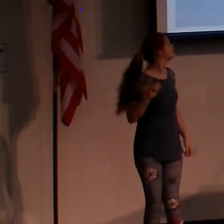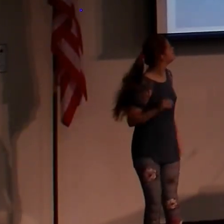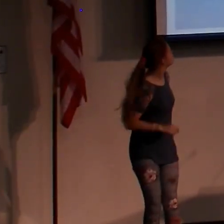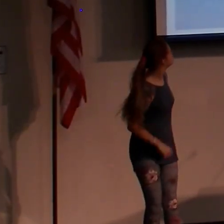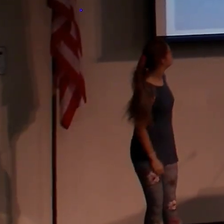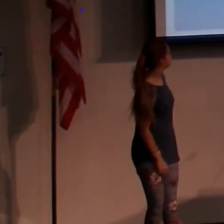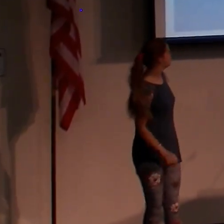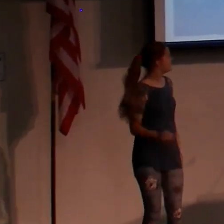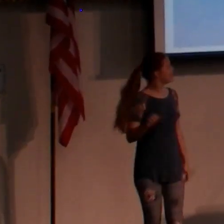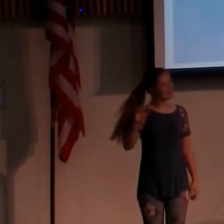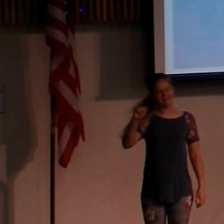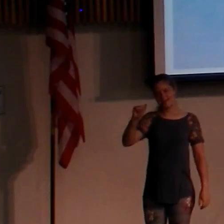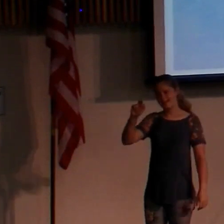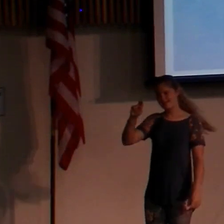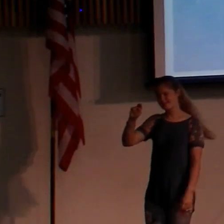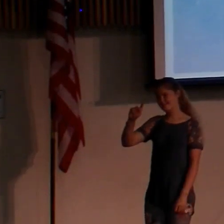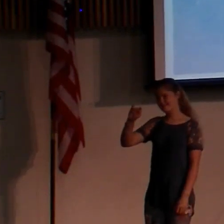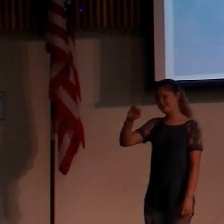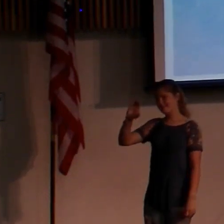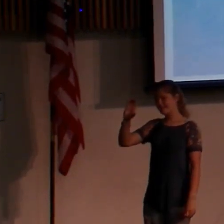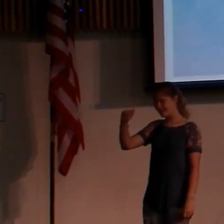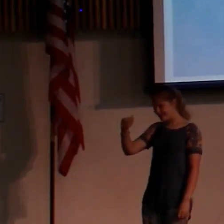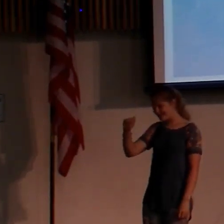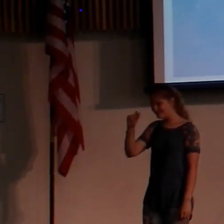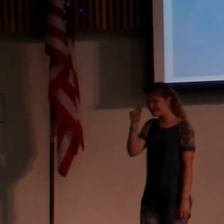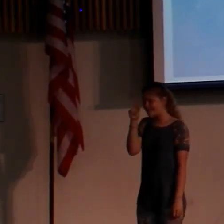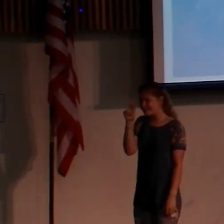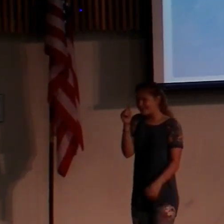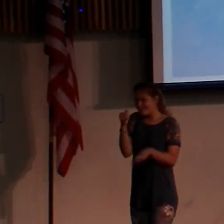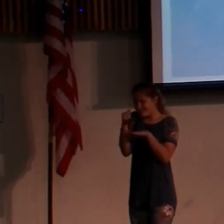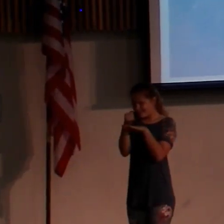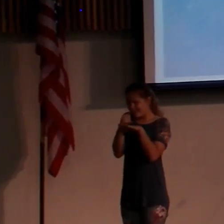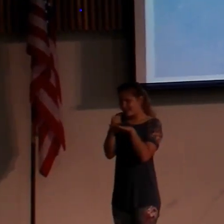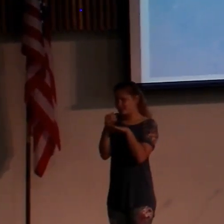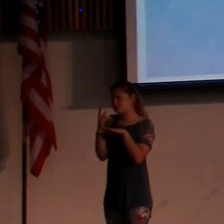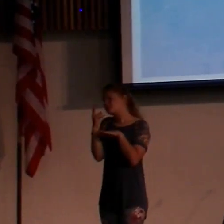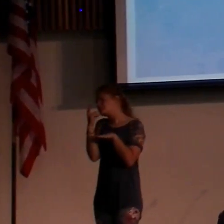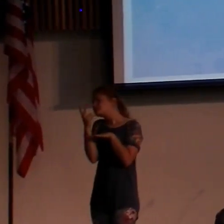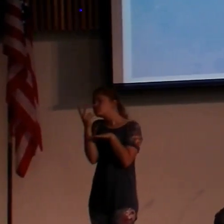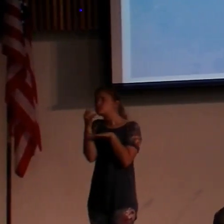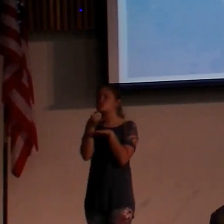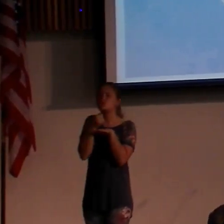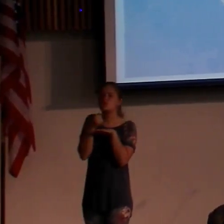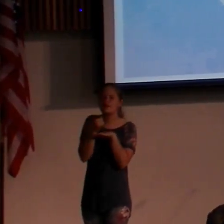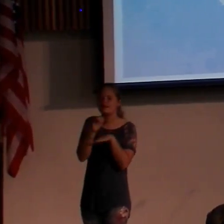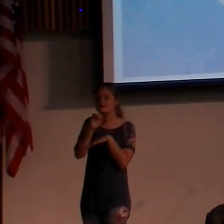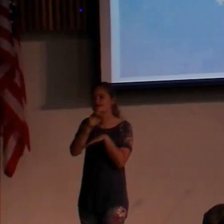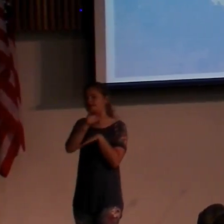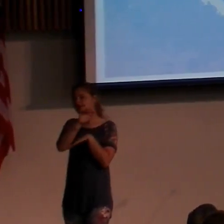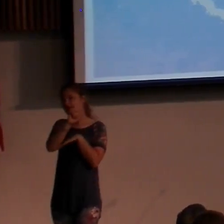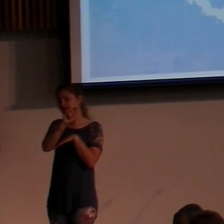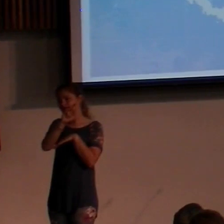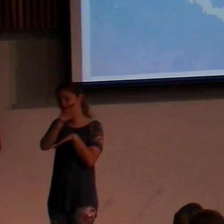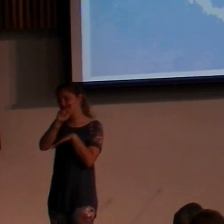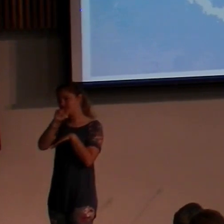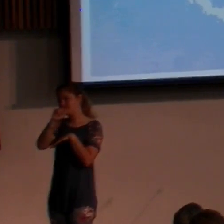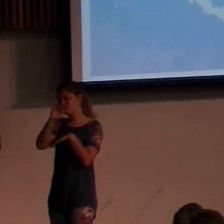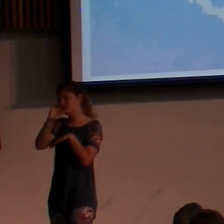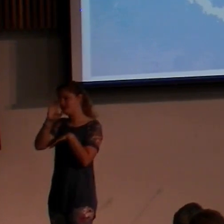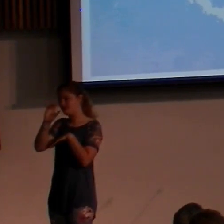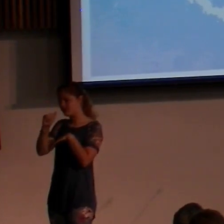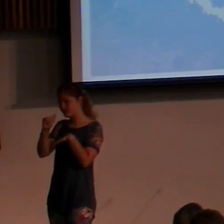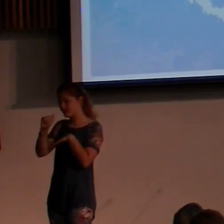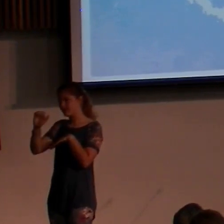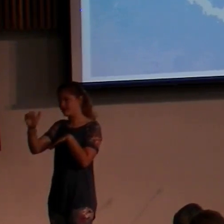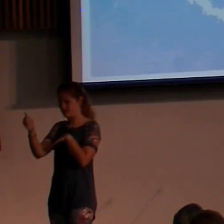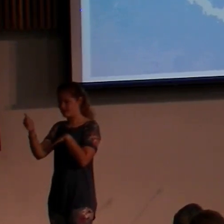so if you don't know anything about Antigua, it's an island in the Caribbean. There's actually 2 islands. It's Antigua and Barbuda. And they're a country. These